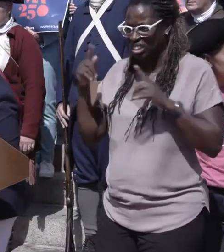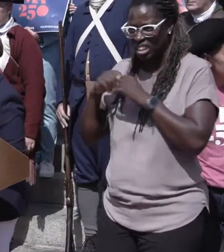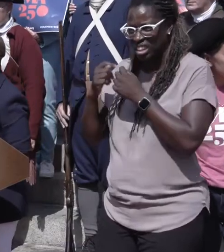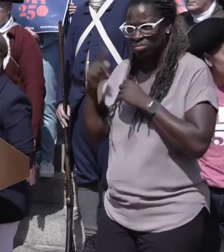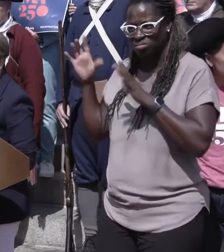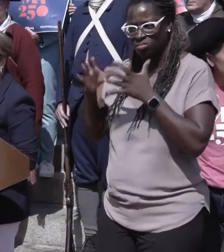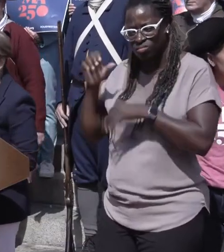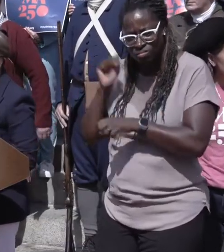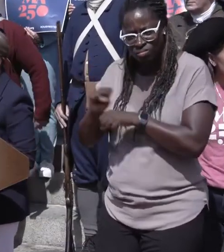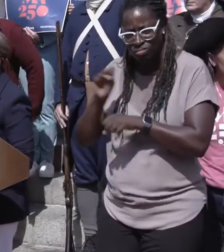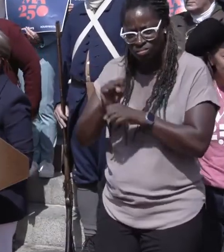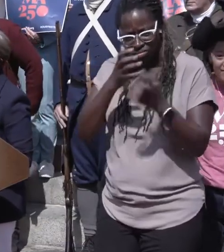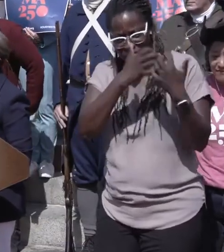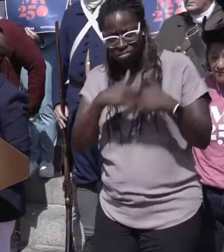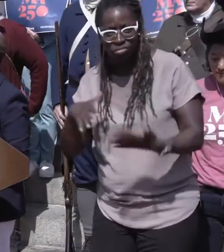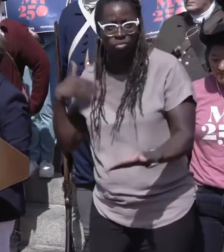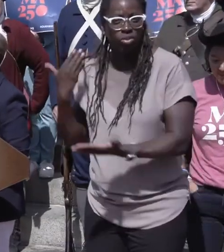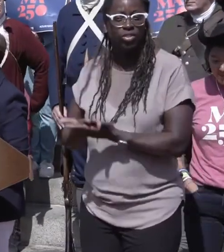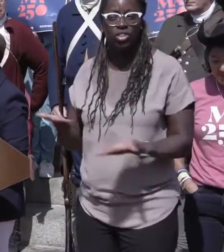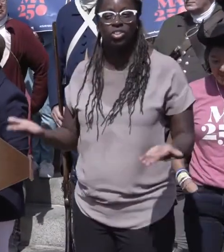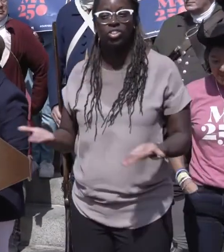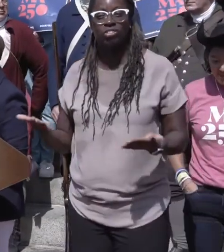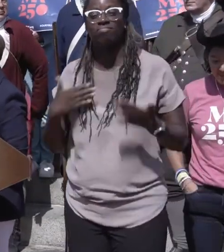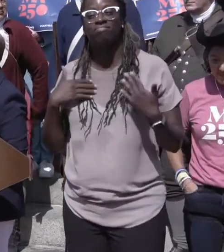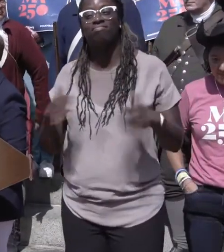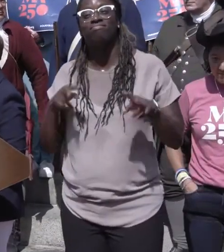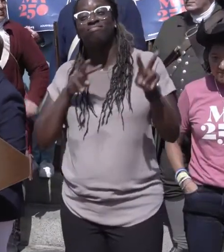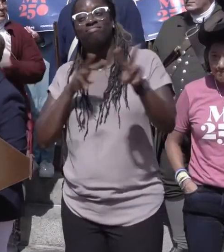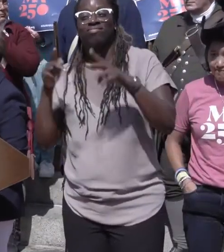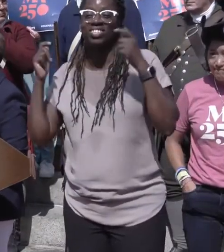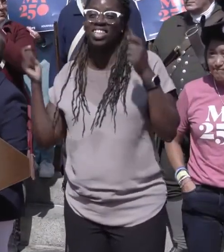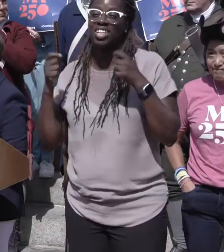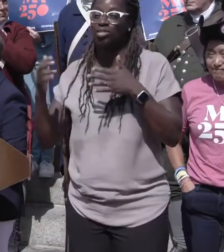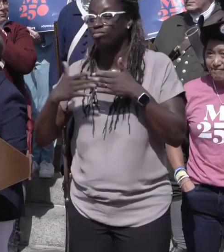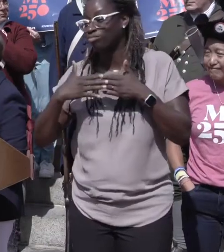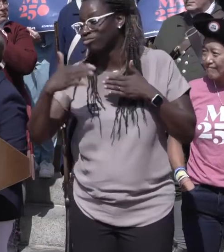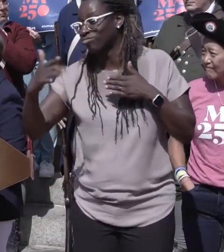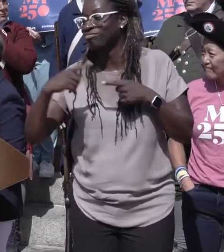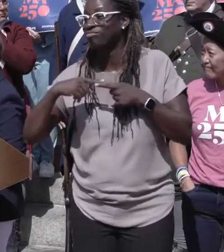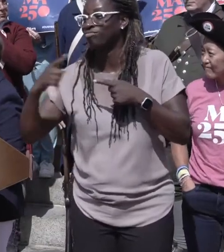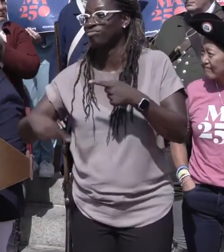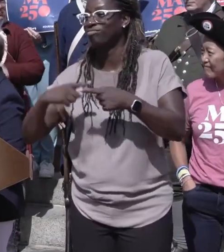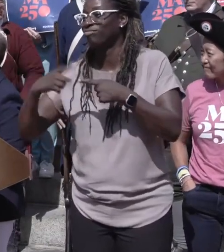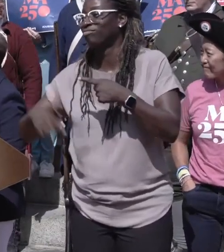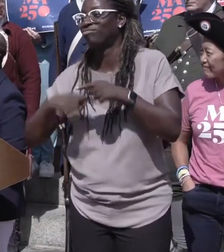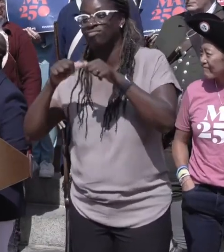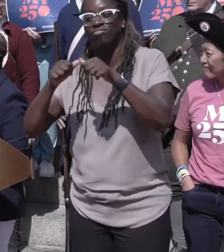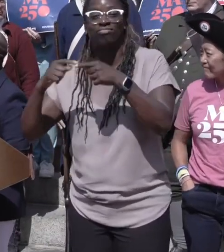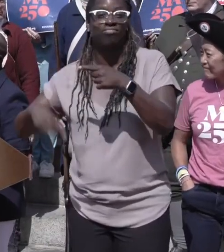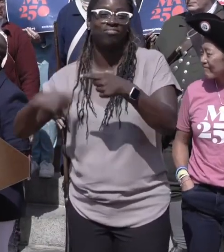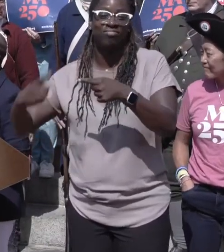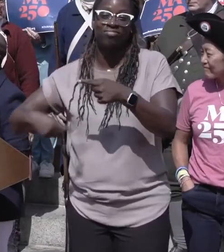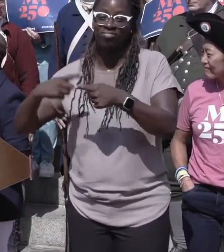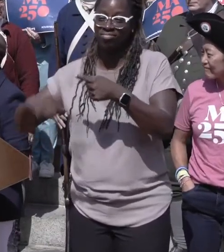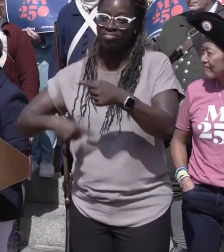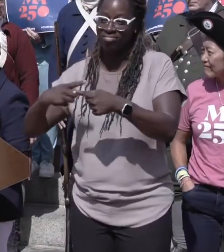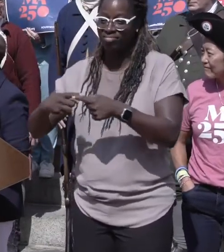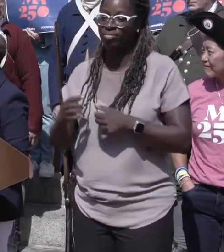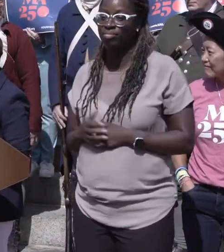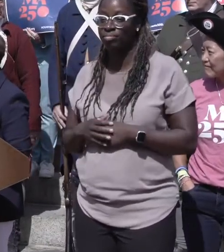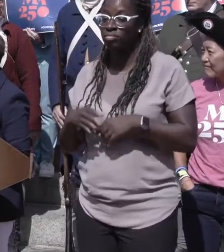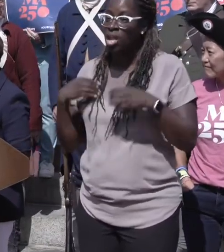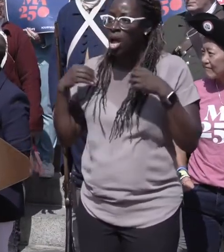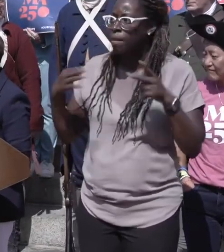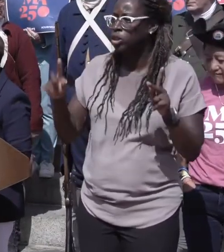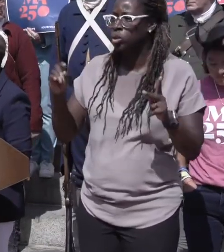And we look forward to celebrating all year long. And we're going to have a lot of opportunity for input, for ideas, right? Fun